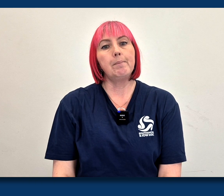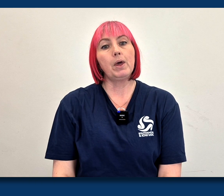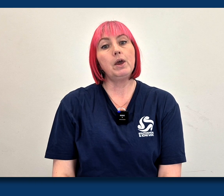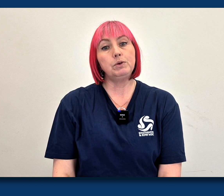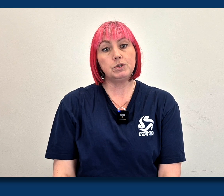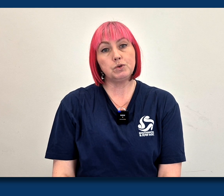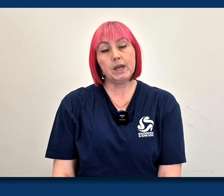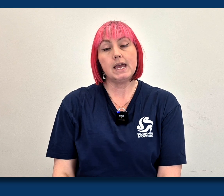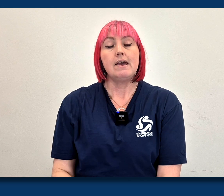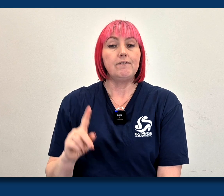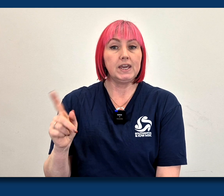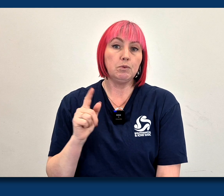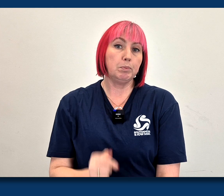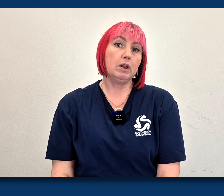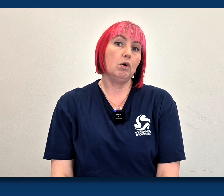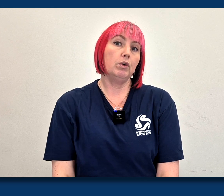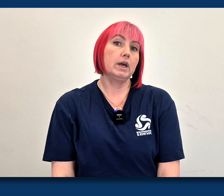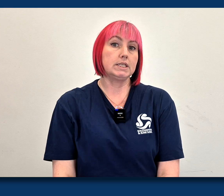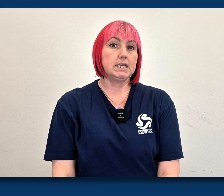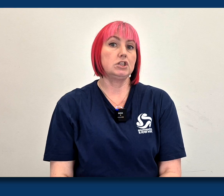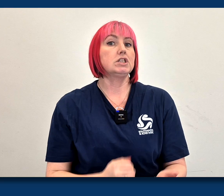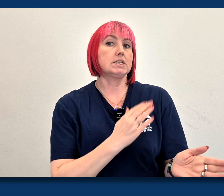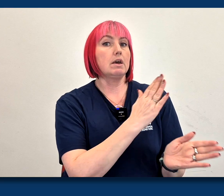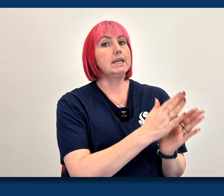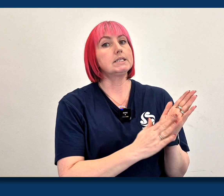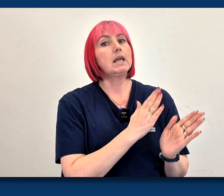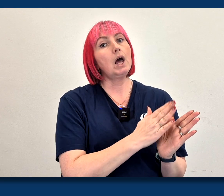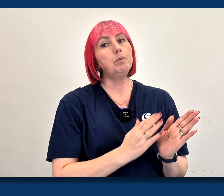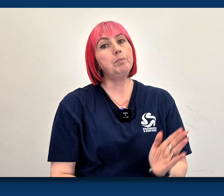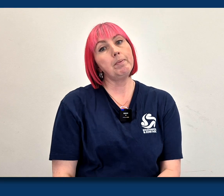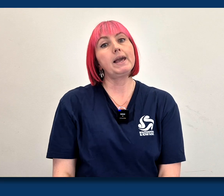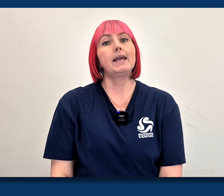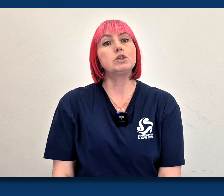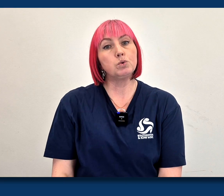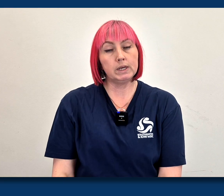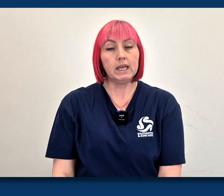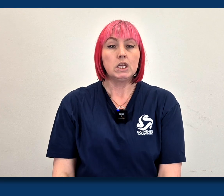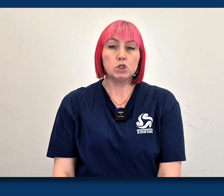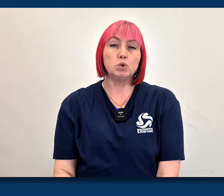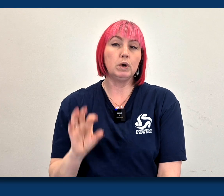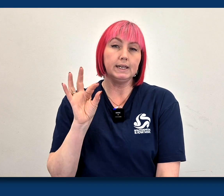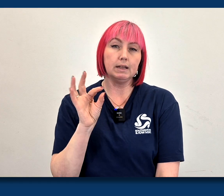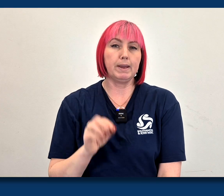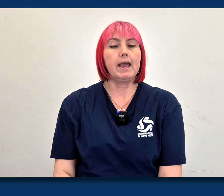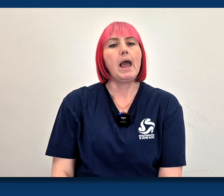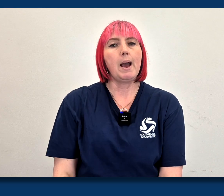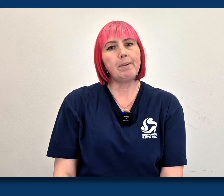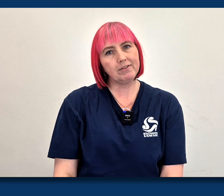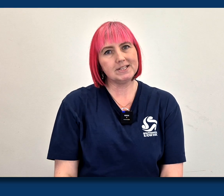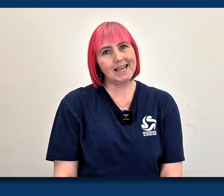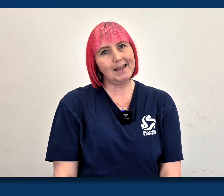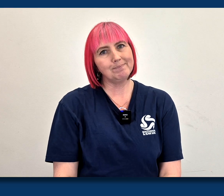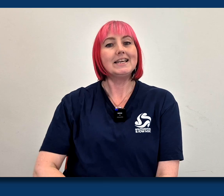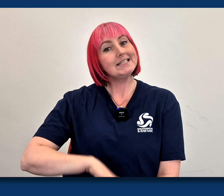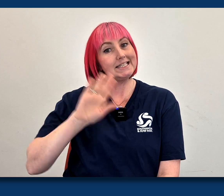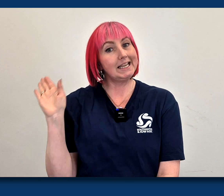hope you enjoy it. Vicky will be along to teach you the signs, and I will be back again shortly to talk a little bit about the singing. See you in a minute.